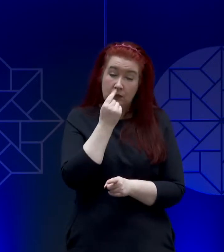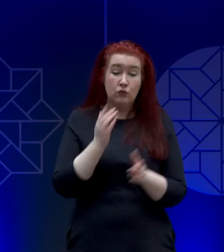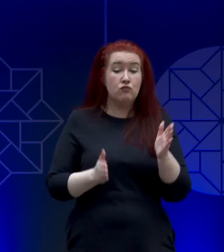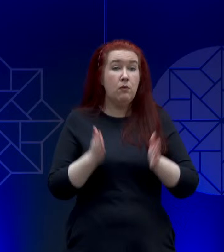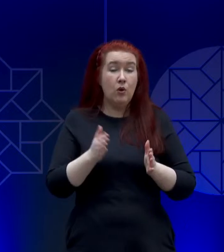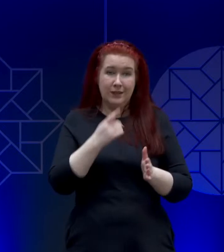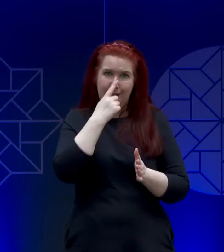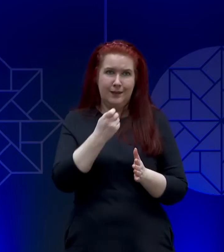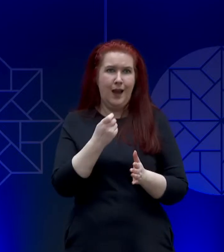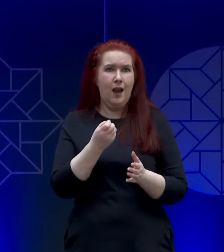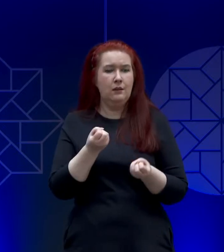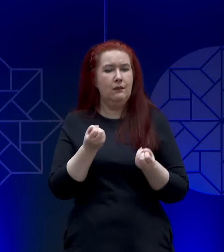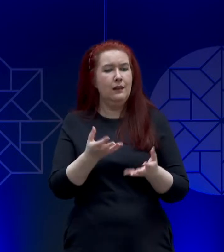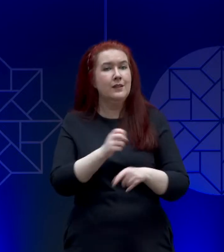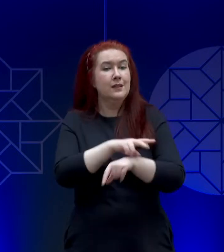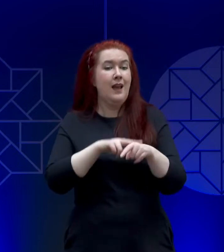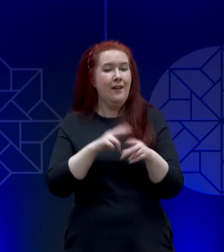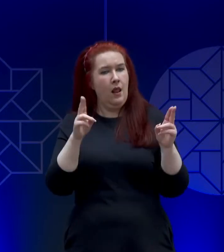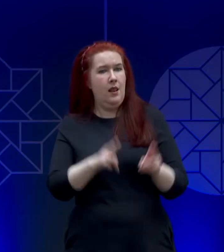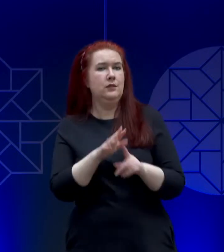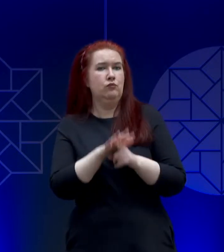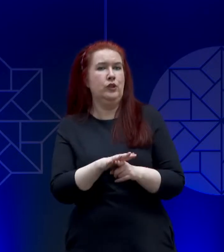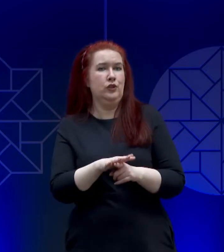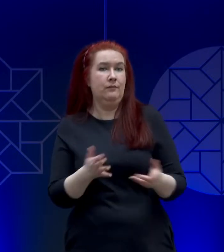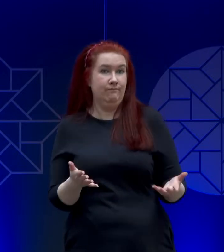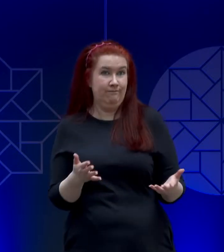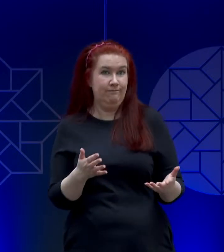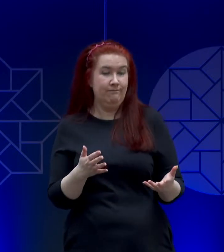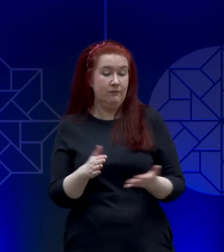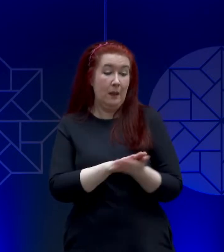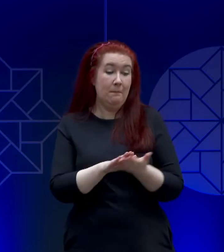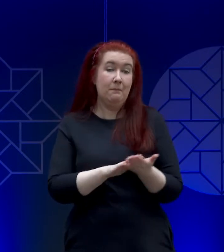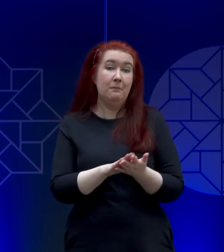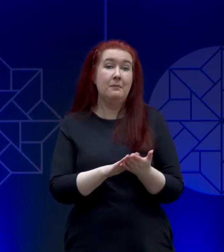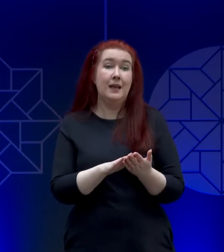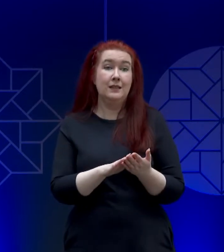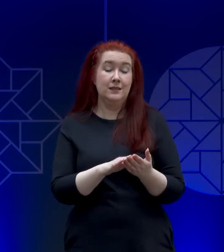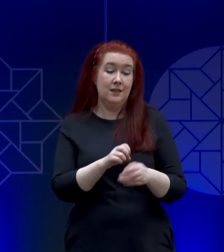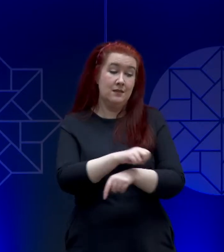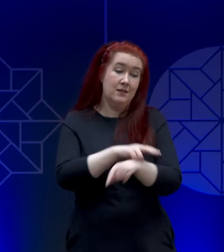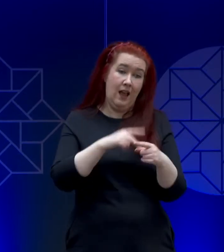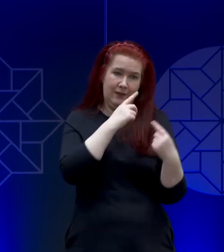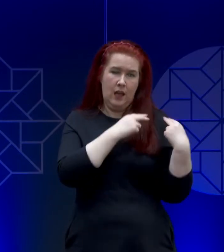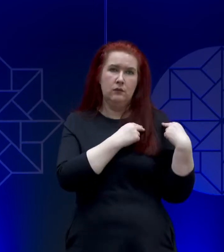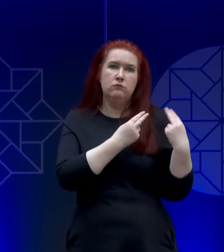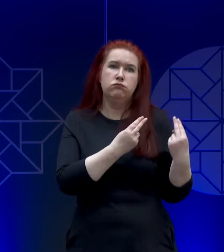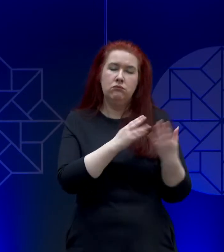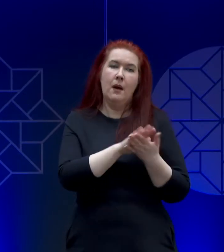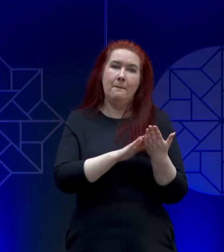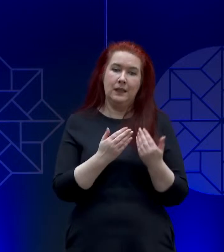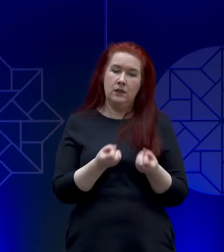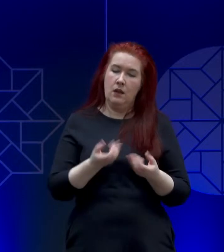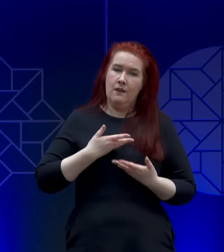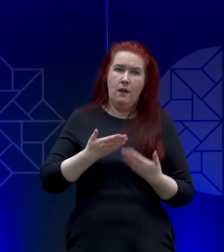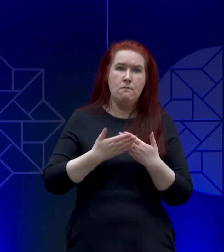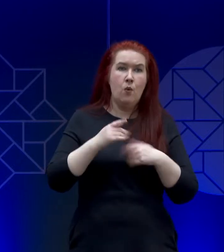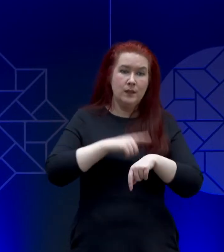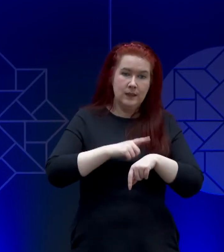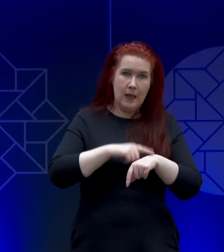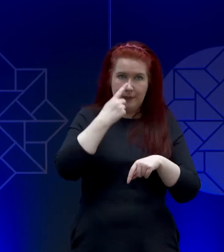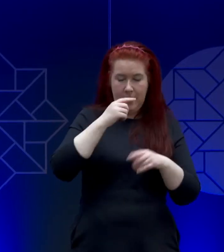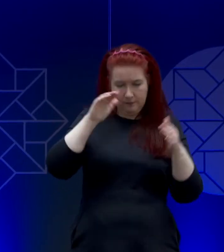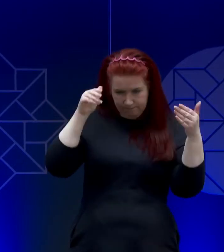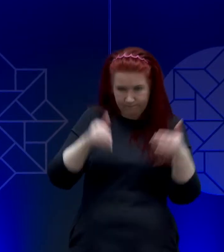to ease the pressure on our workforces, to give staff more time to devote to the aspects of